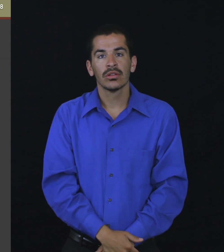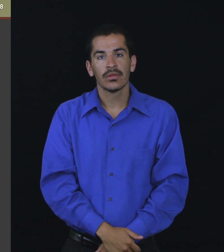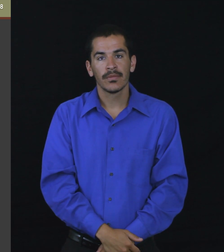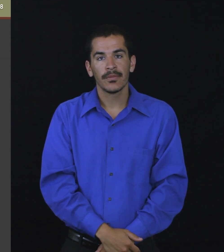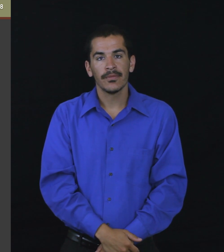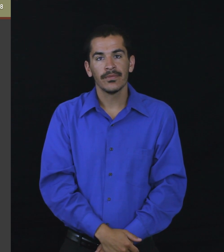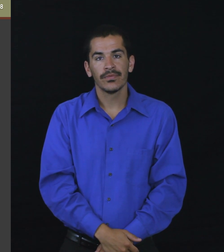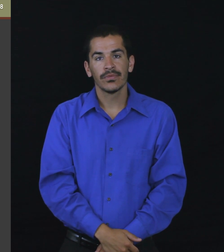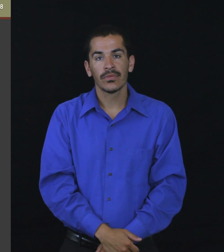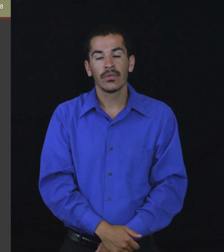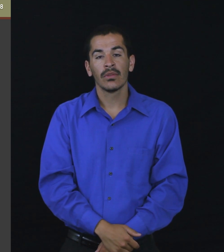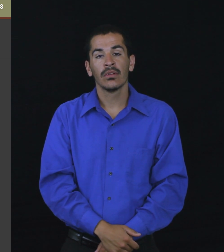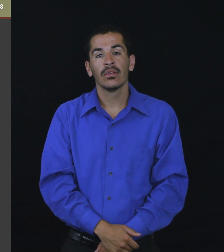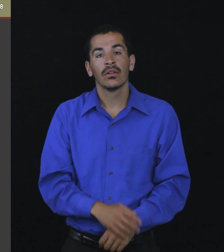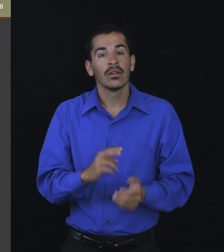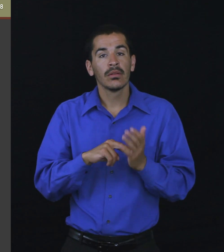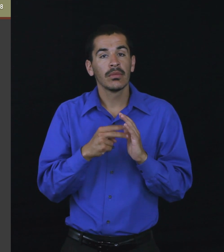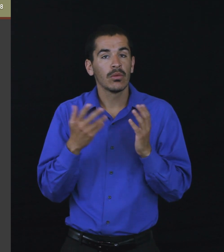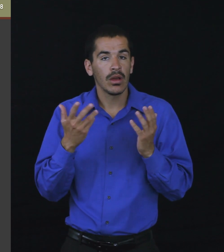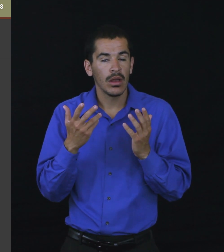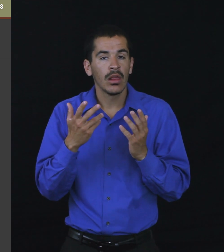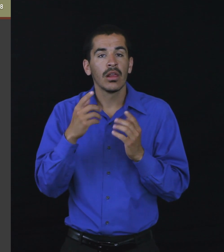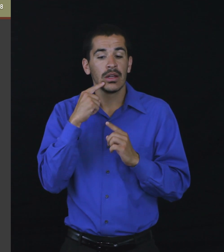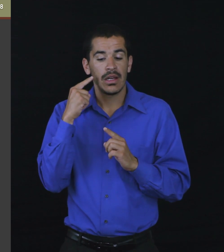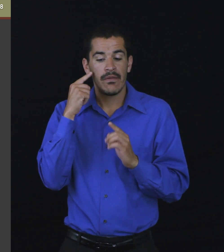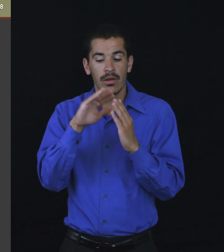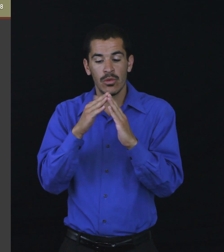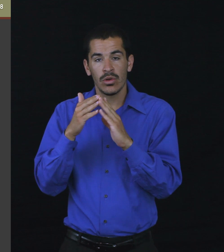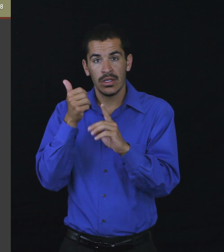This makes the deaf community more visible